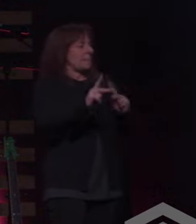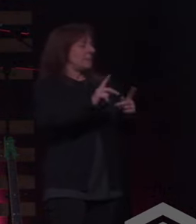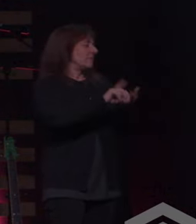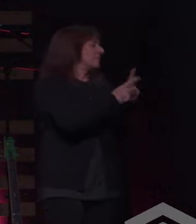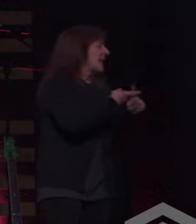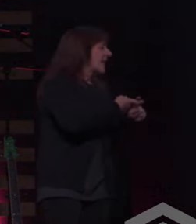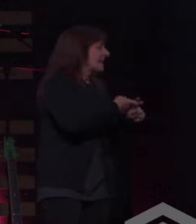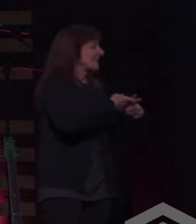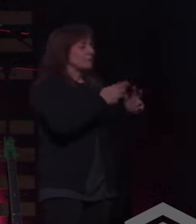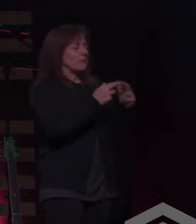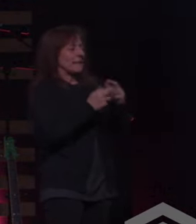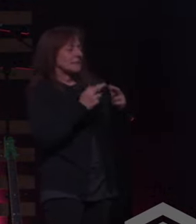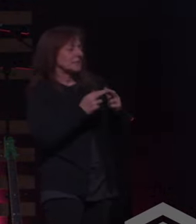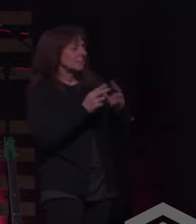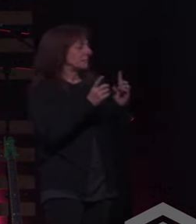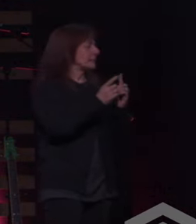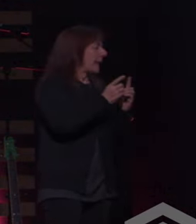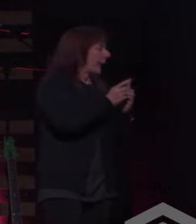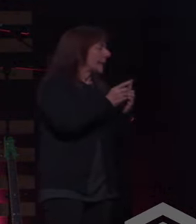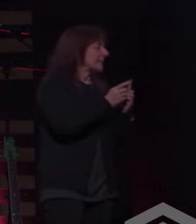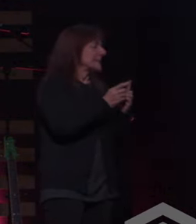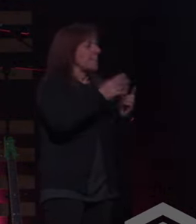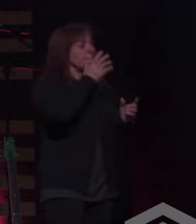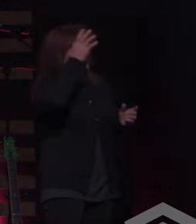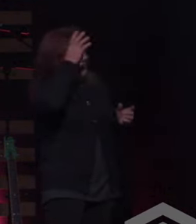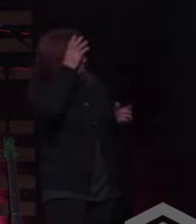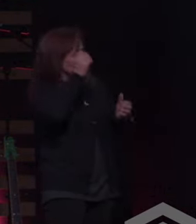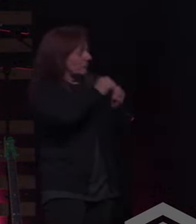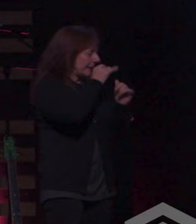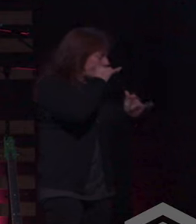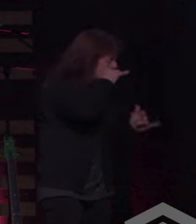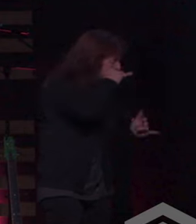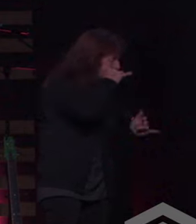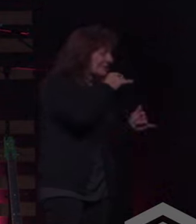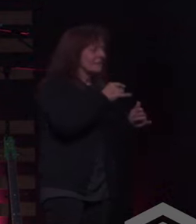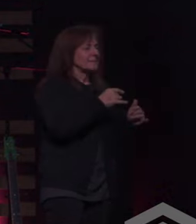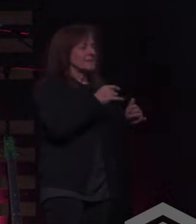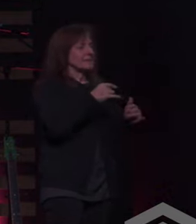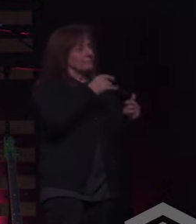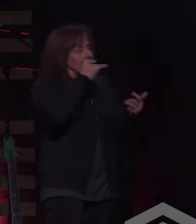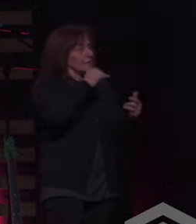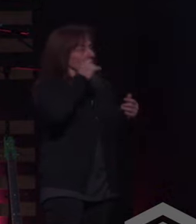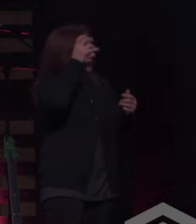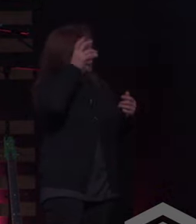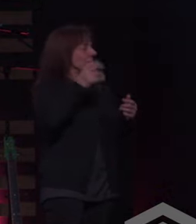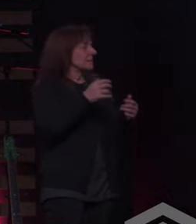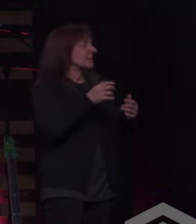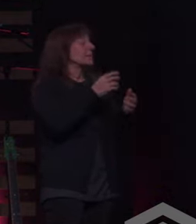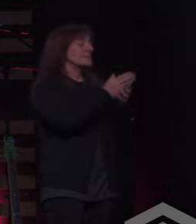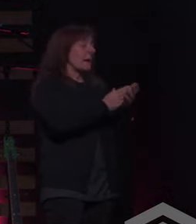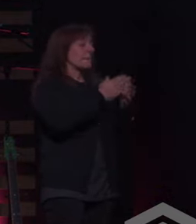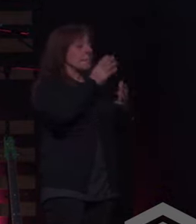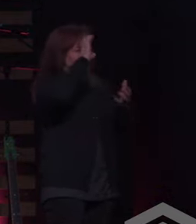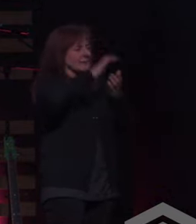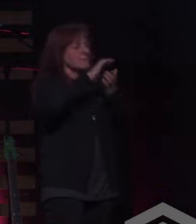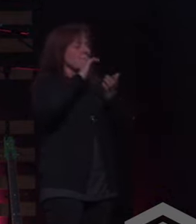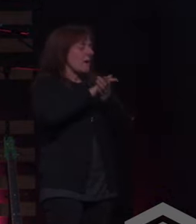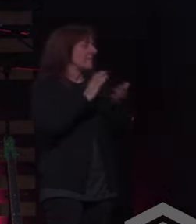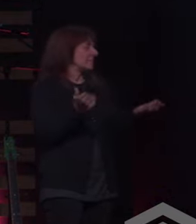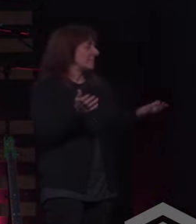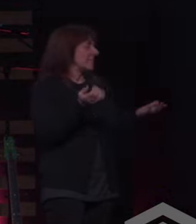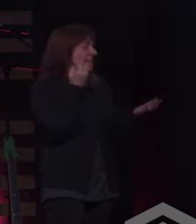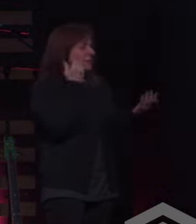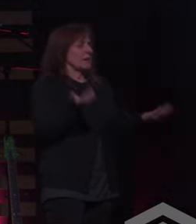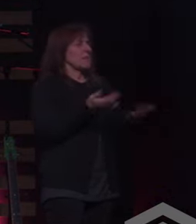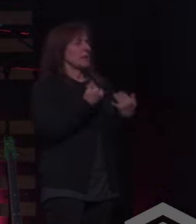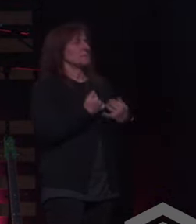going to apply to parents, kid relationships. A lot of it is going to be spouse relationships. And if